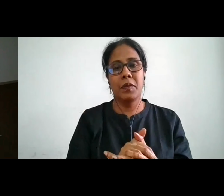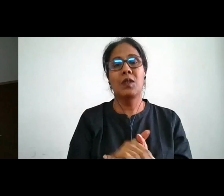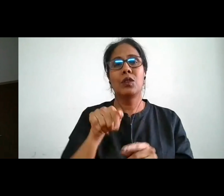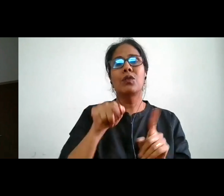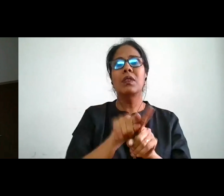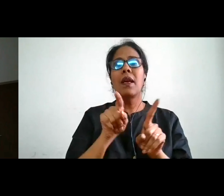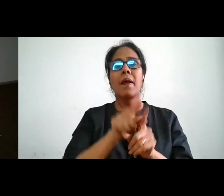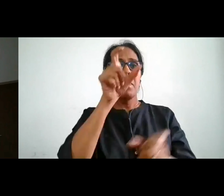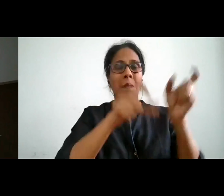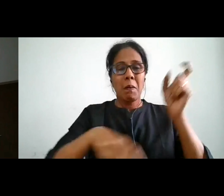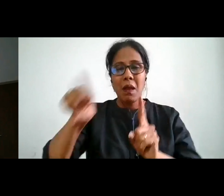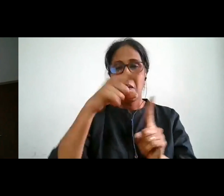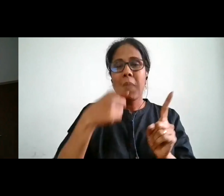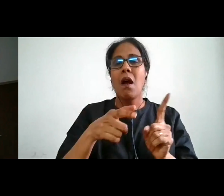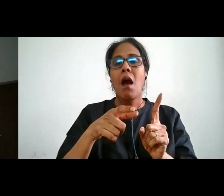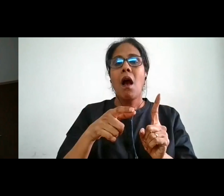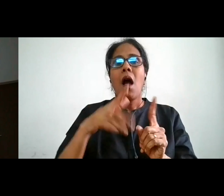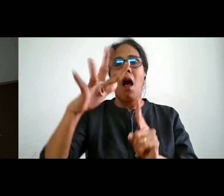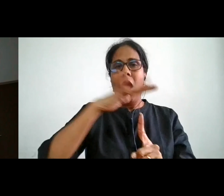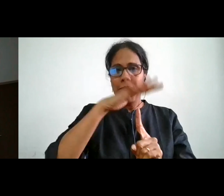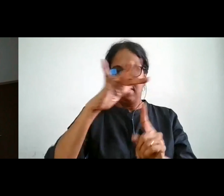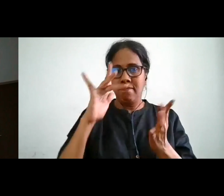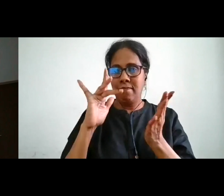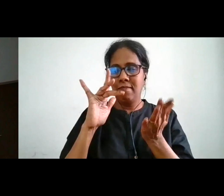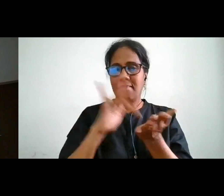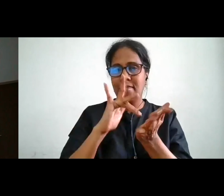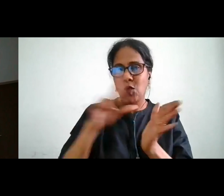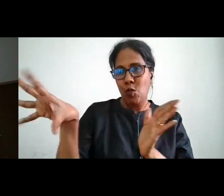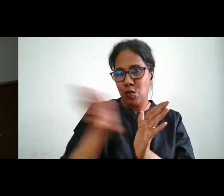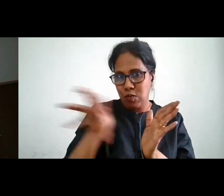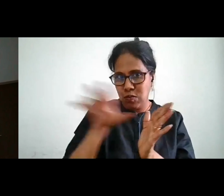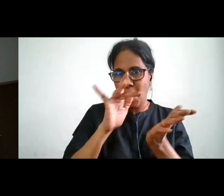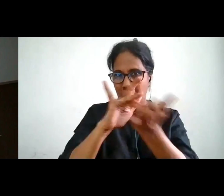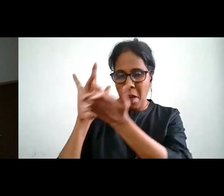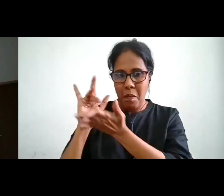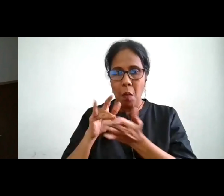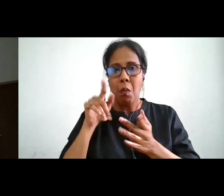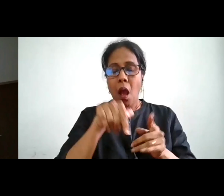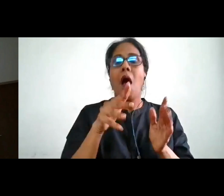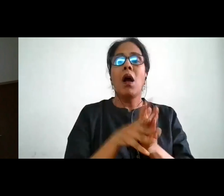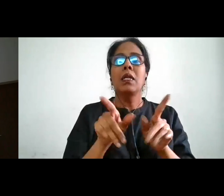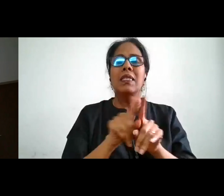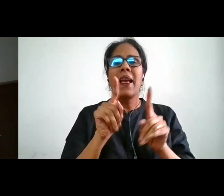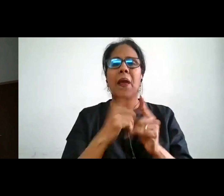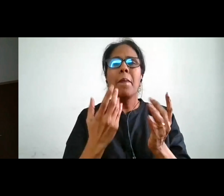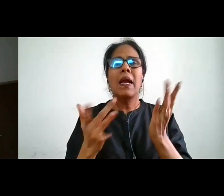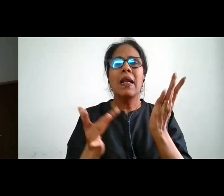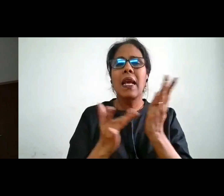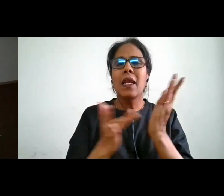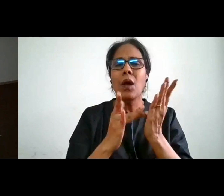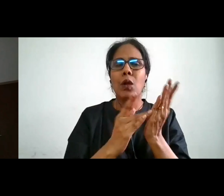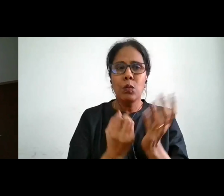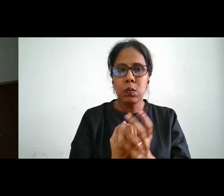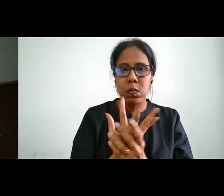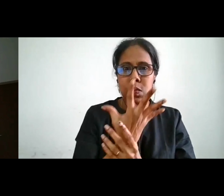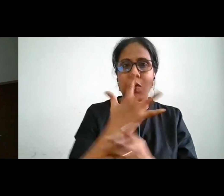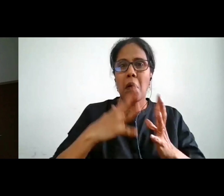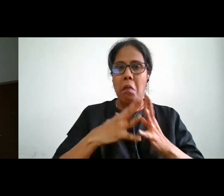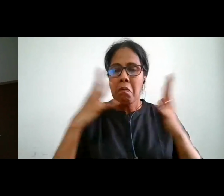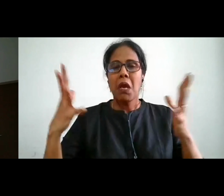moves towards 5G, internet of things, accelerated adoption of emerging technologies like big data,